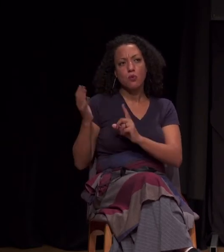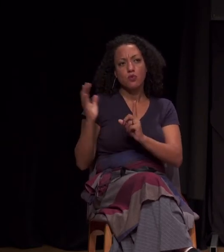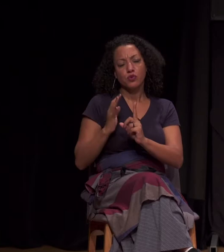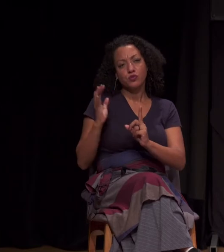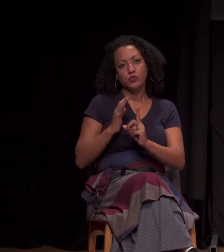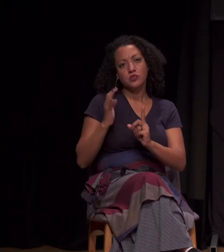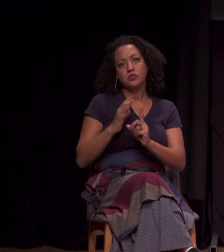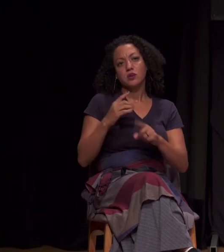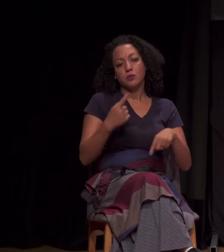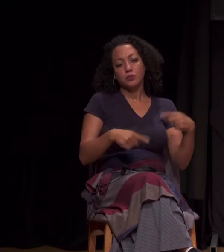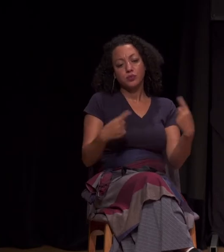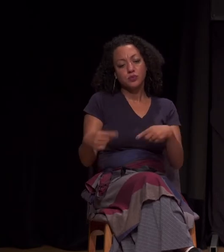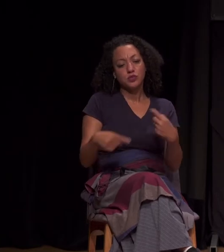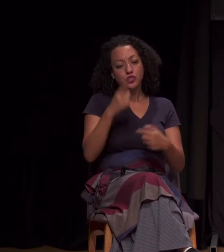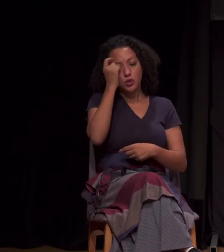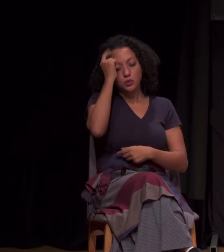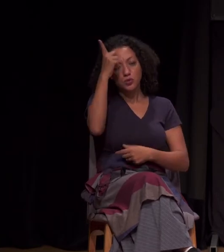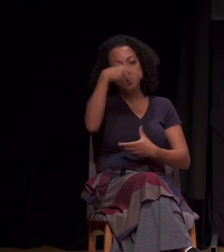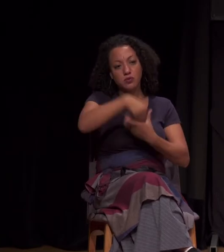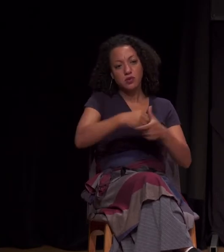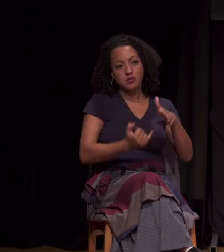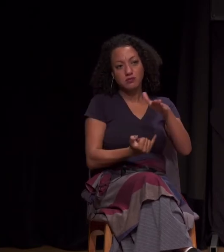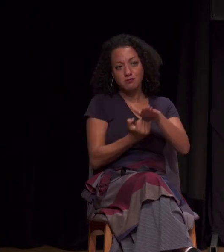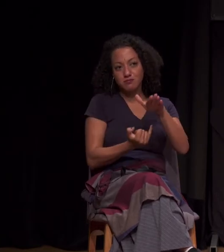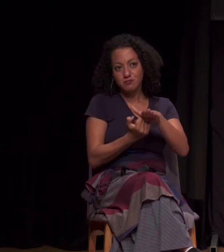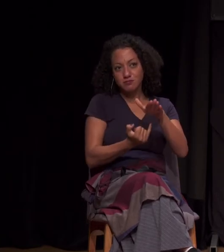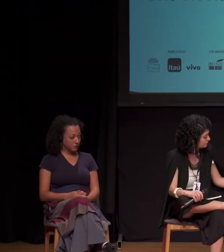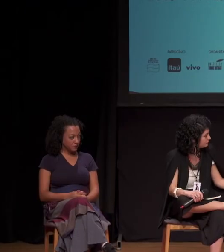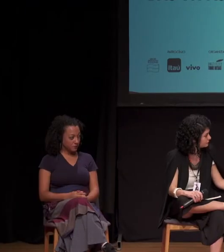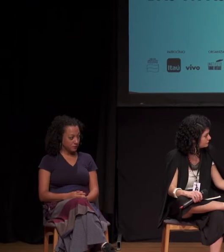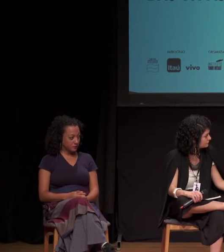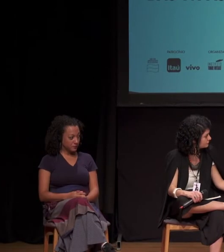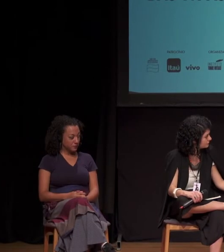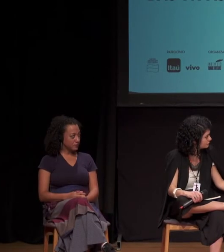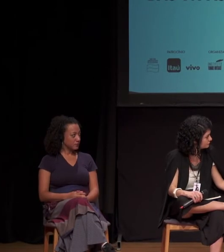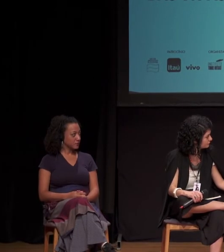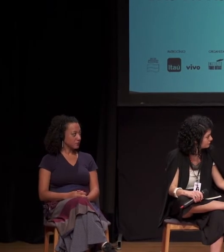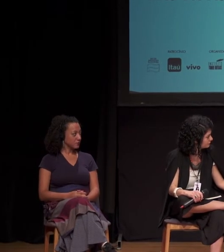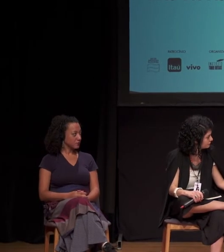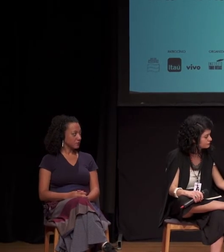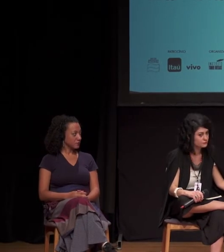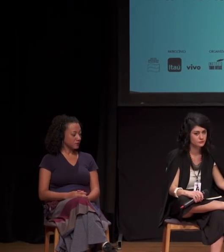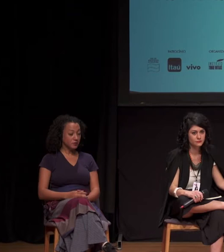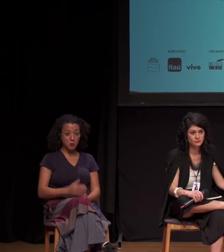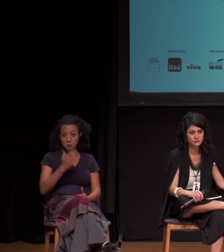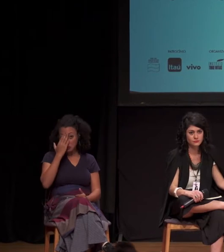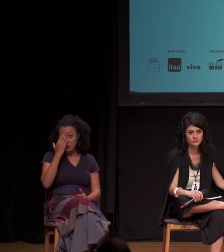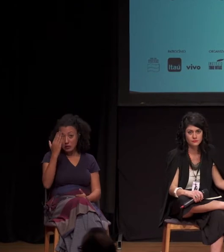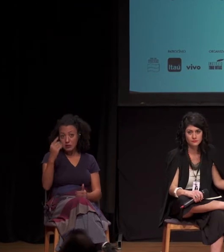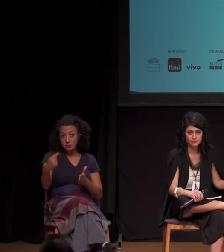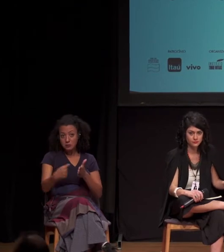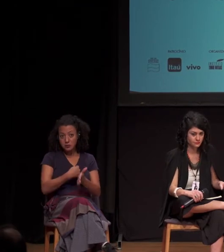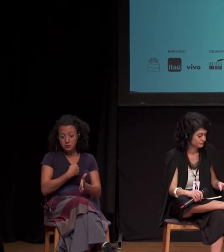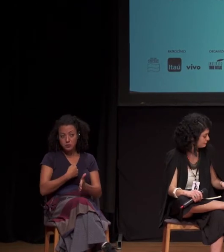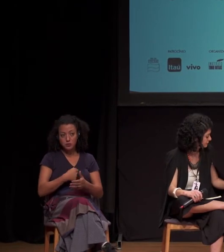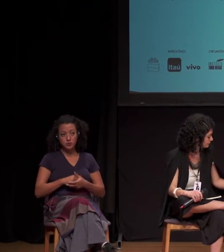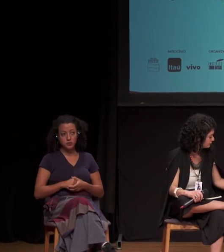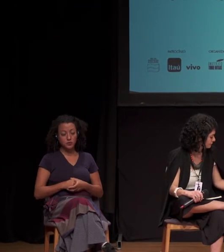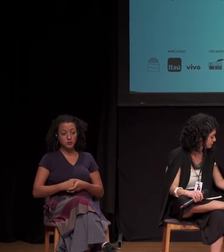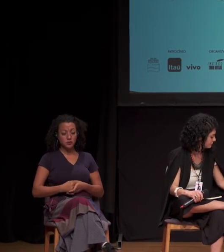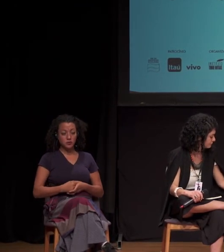políticas culturais e institucionais nas suas bases? Thank you for the question.